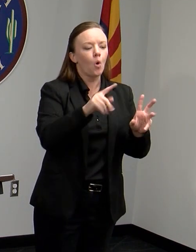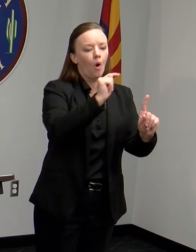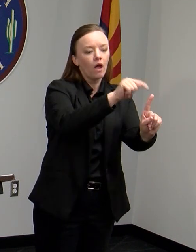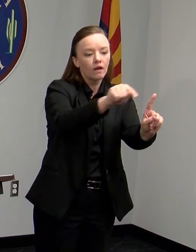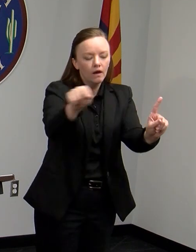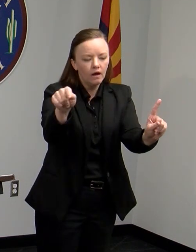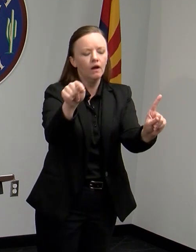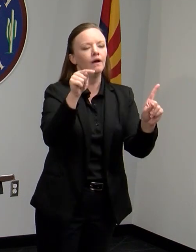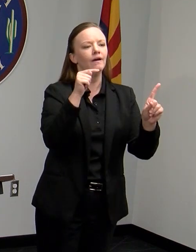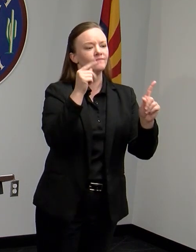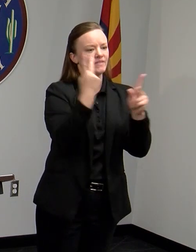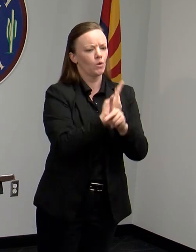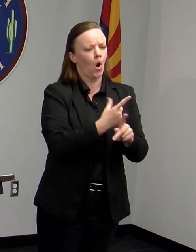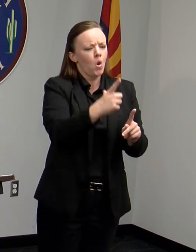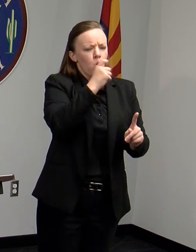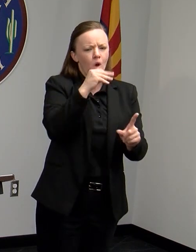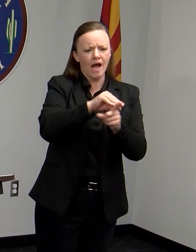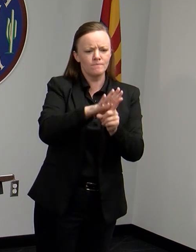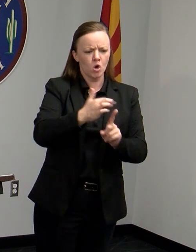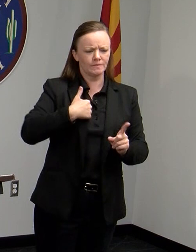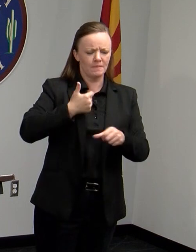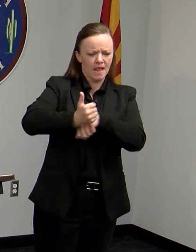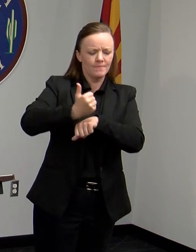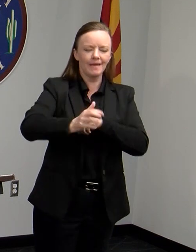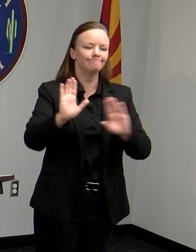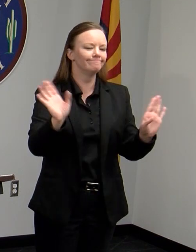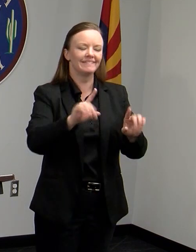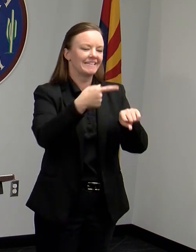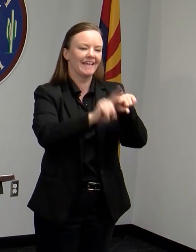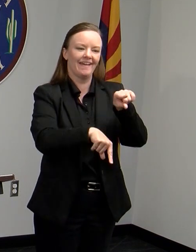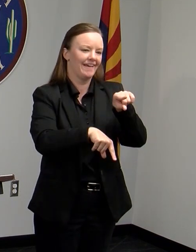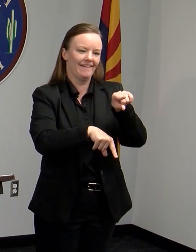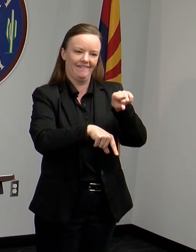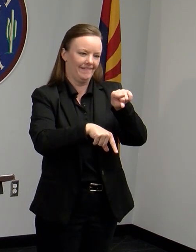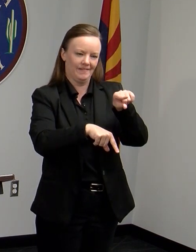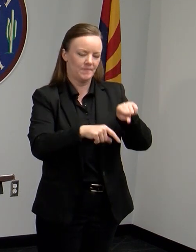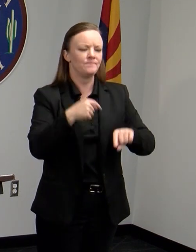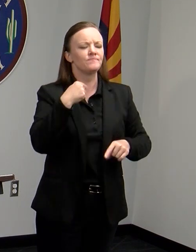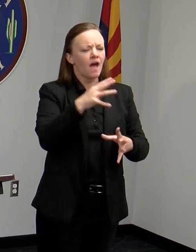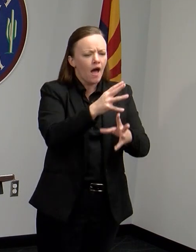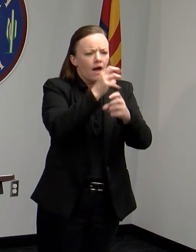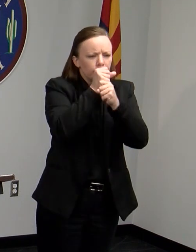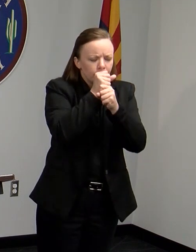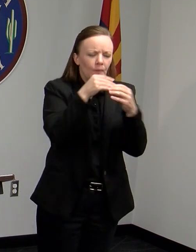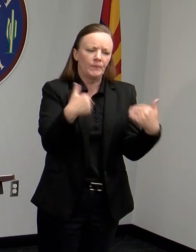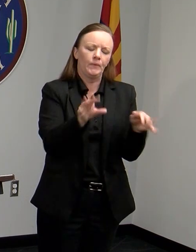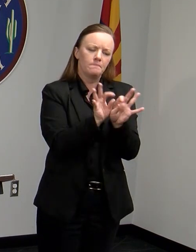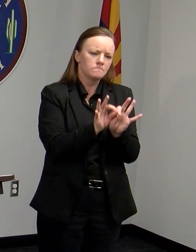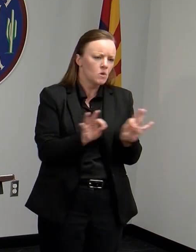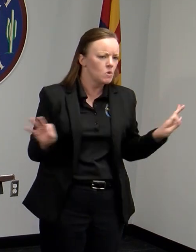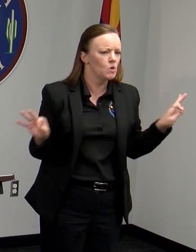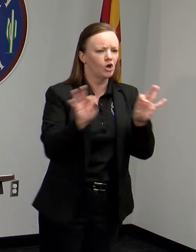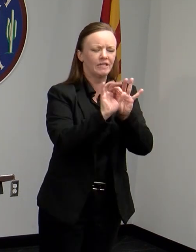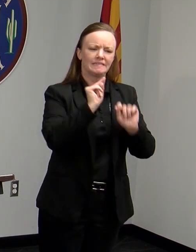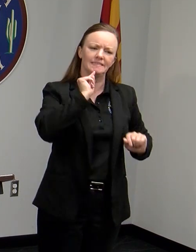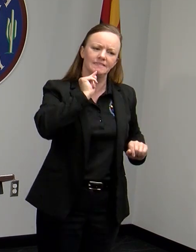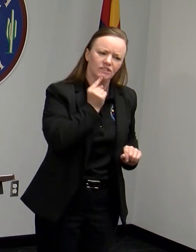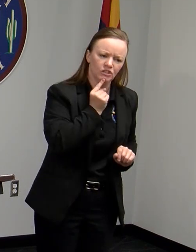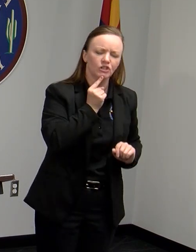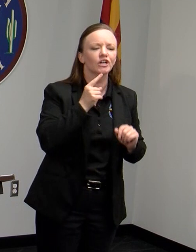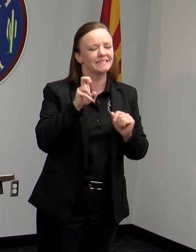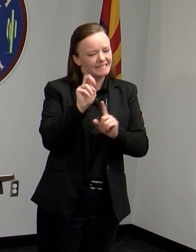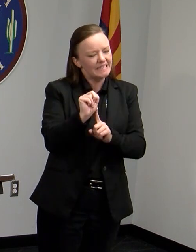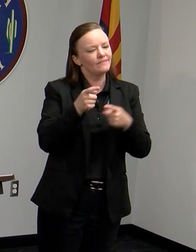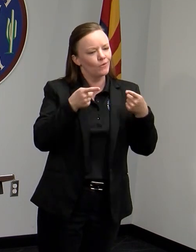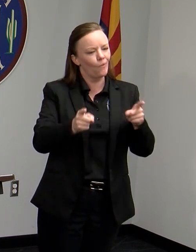who exposed them. So we take confidentiality very, very seriously, even during